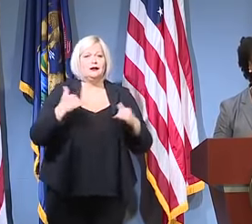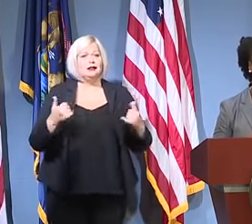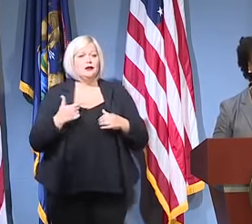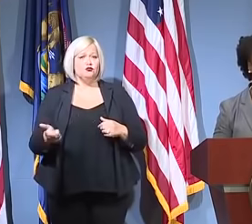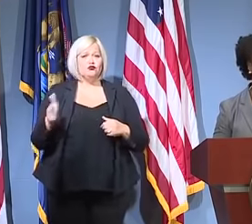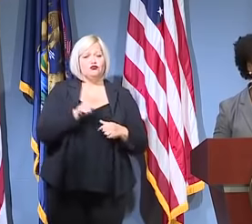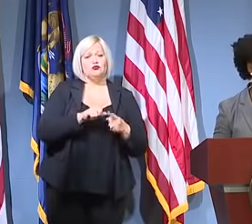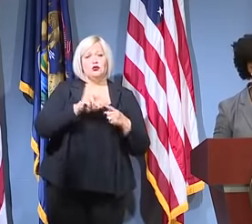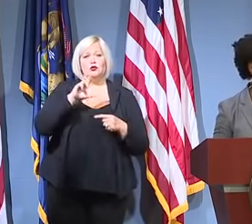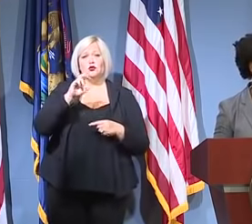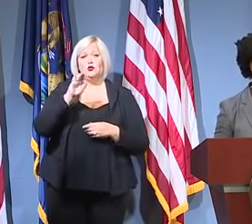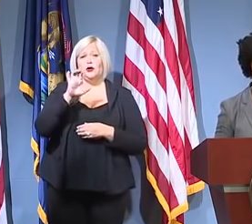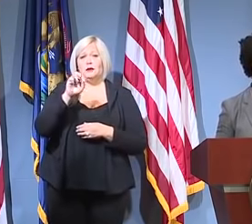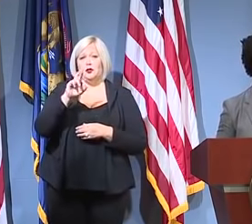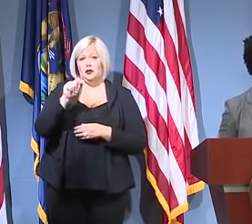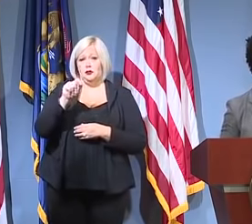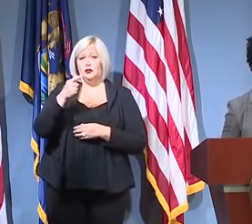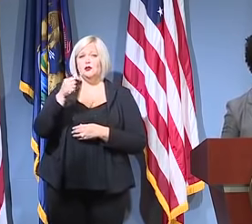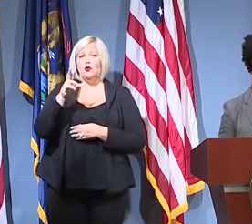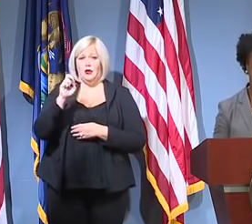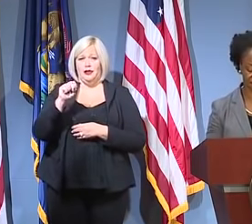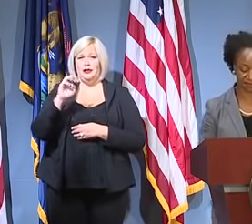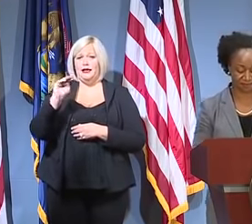Gordon, MDHHS Director.